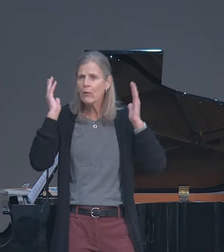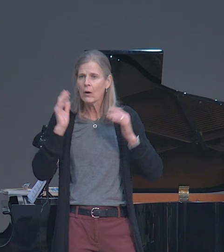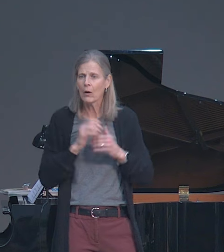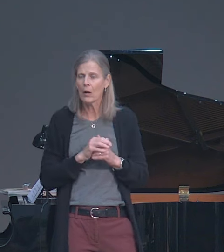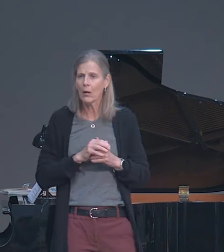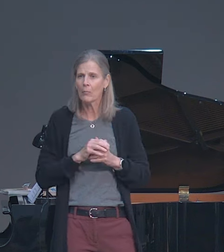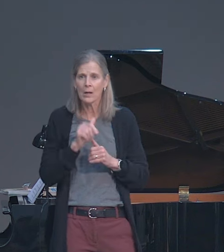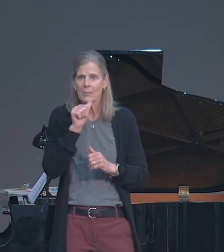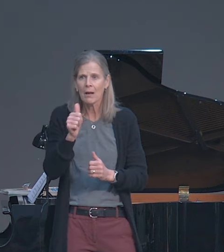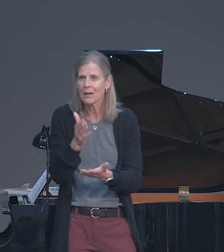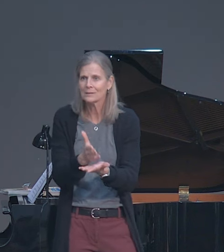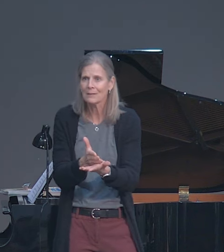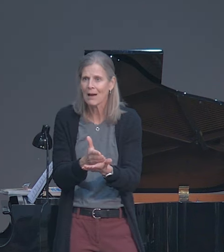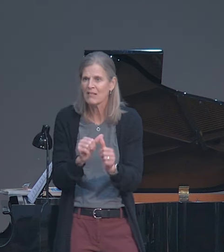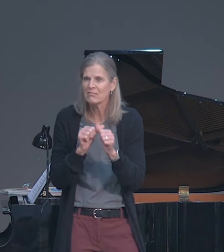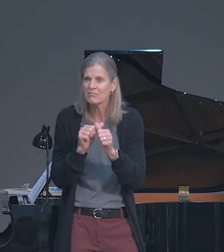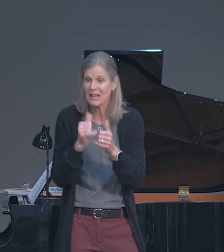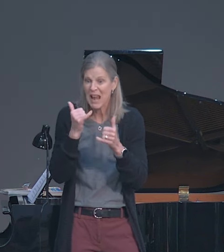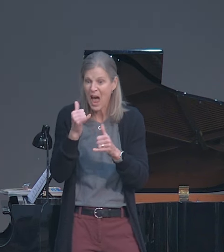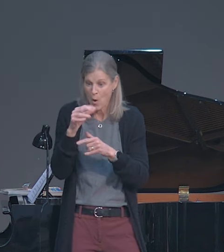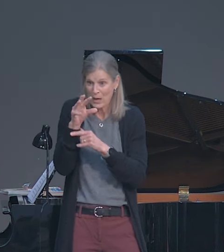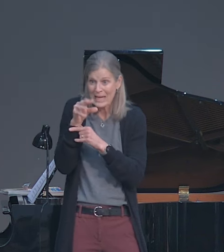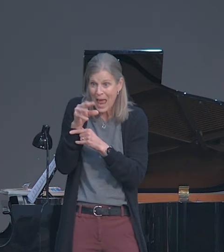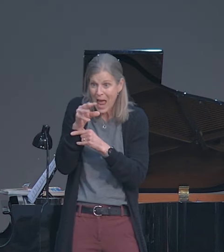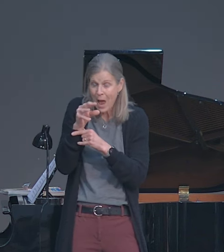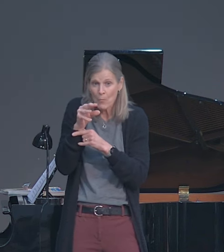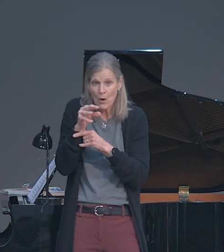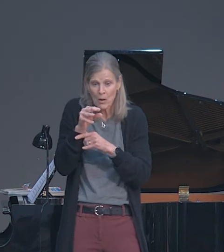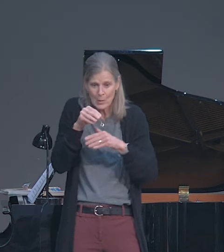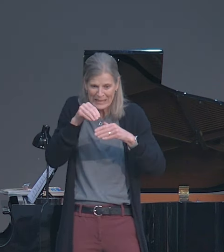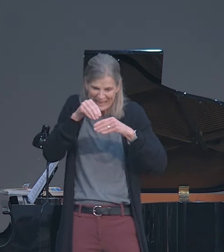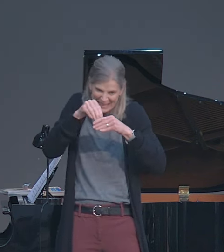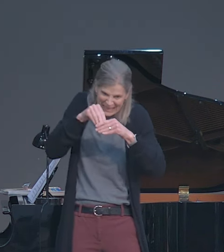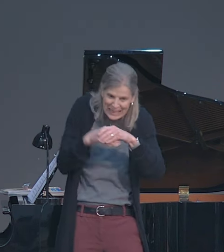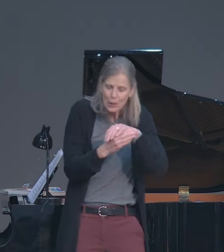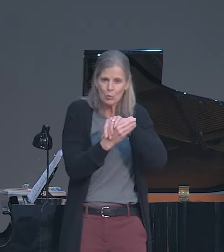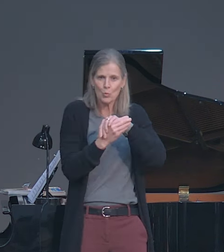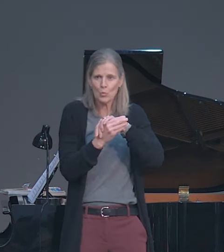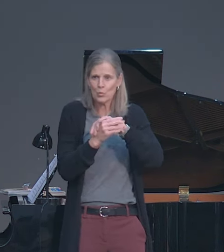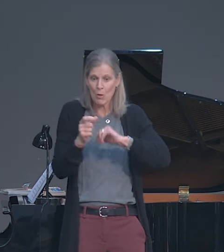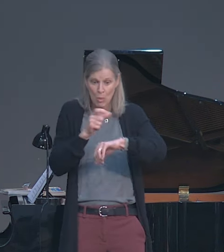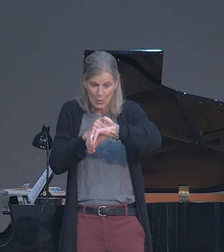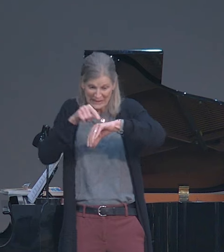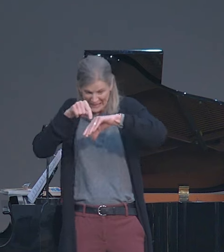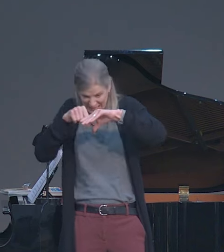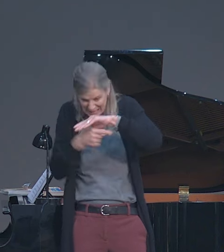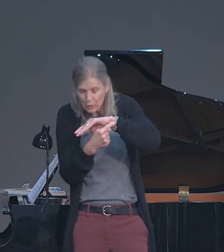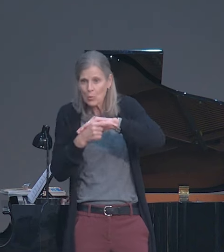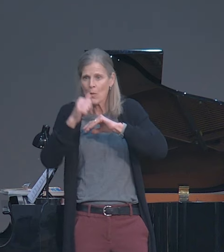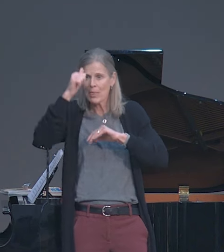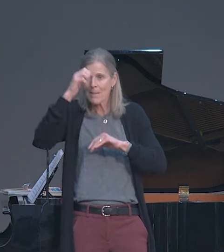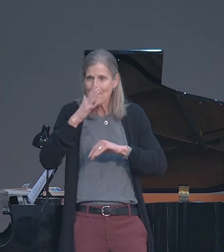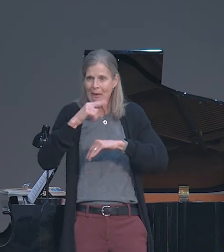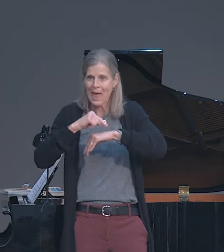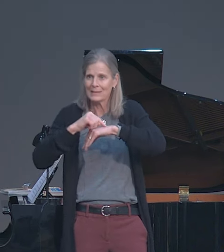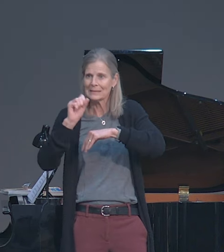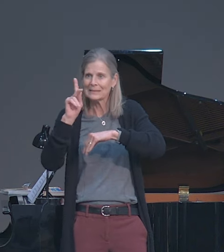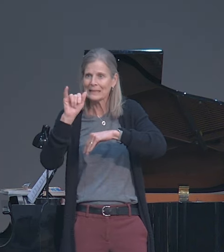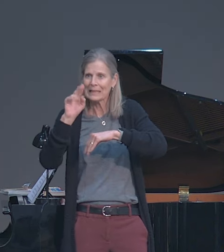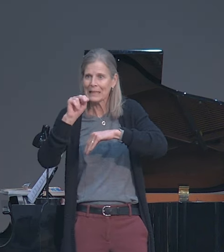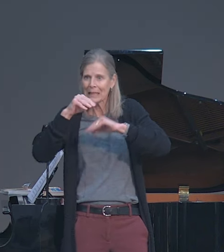end. The camera then appeared to actually enter into the man's